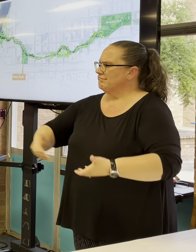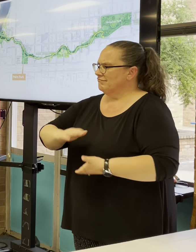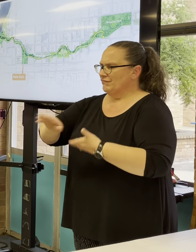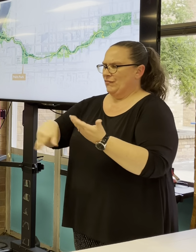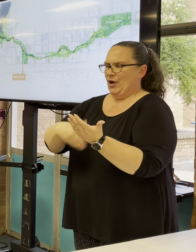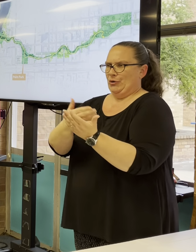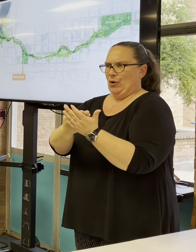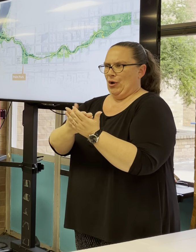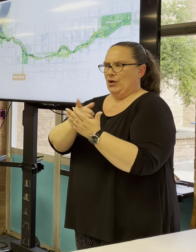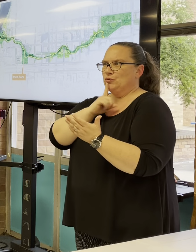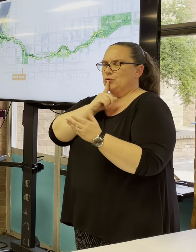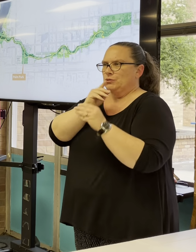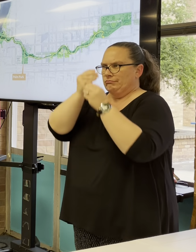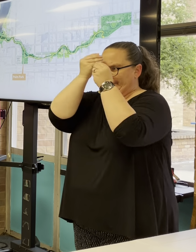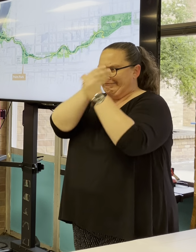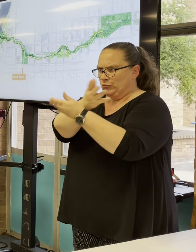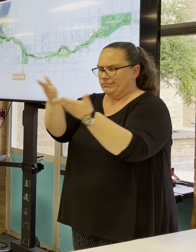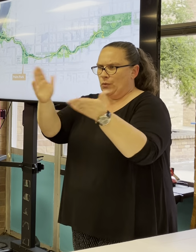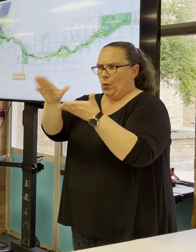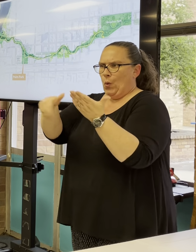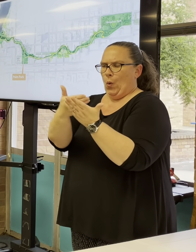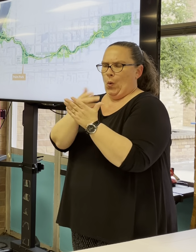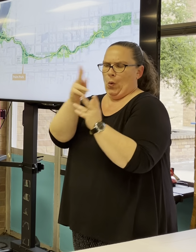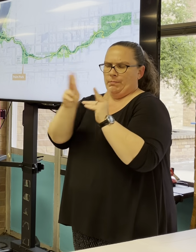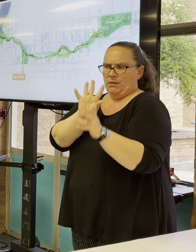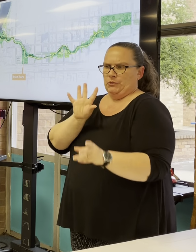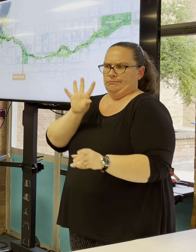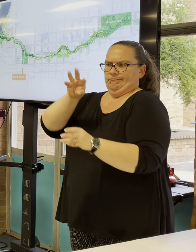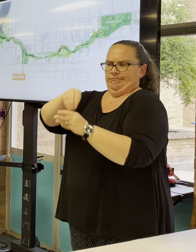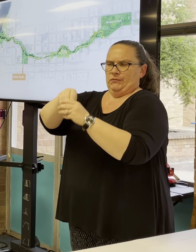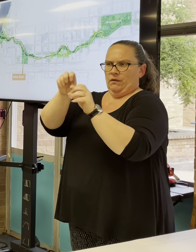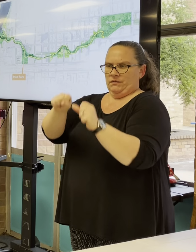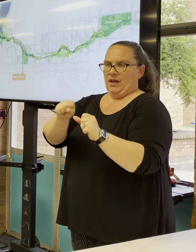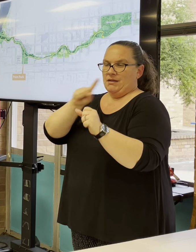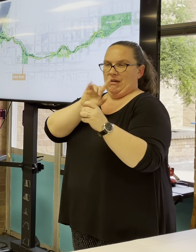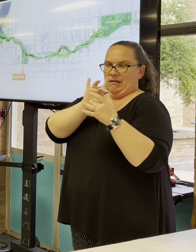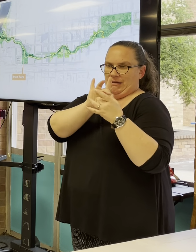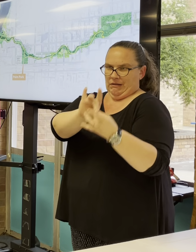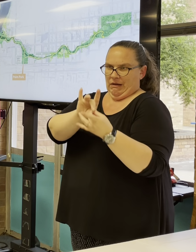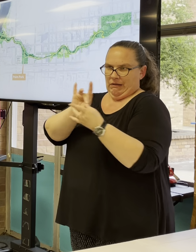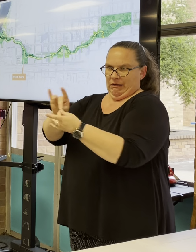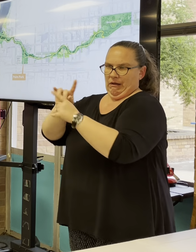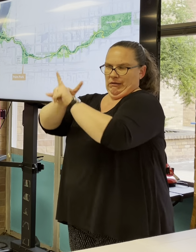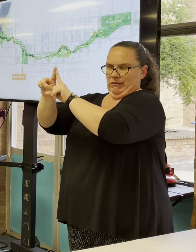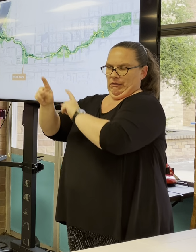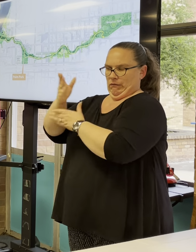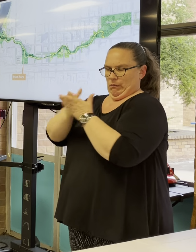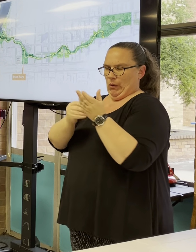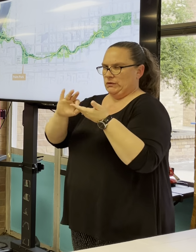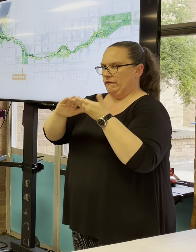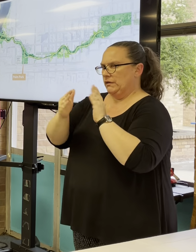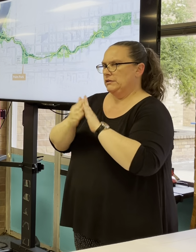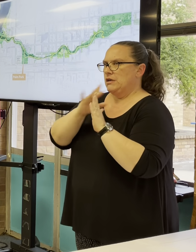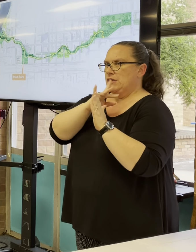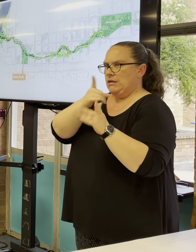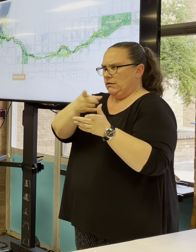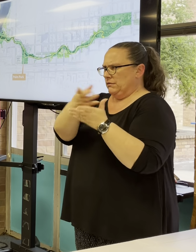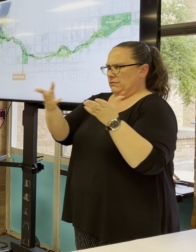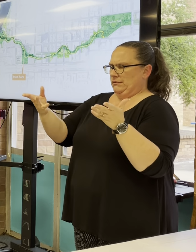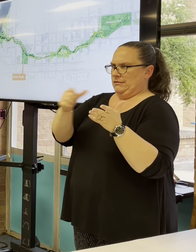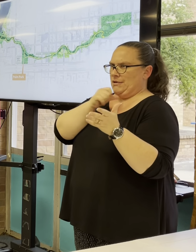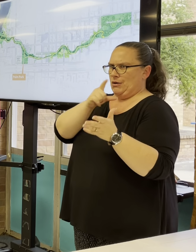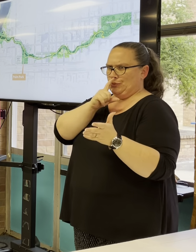unequivocally public and connecting all sorts of parts of the city that had backed up to it but had not really been acknowledging